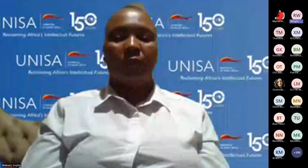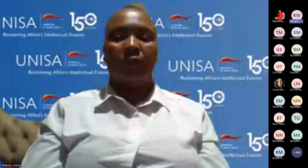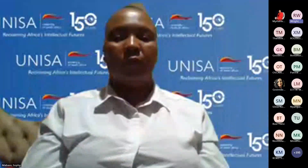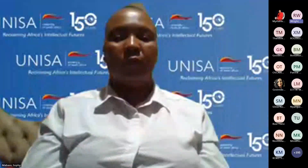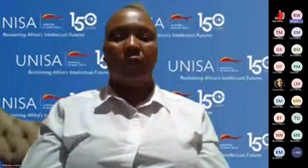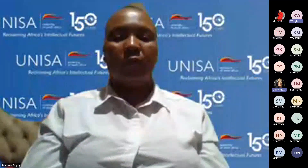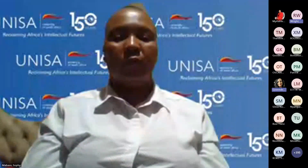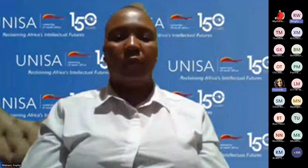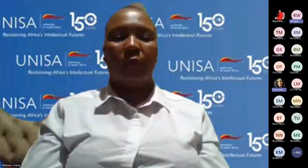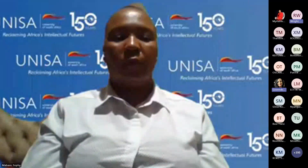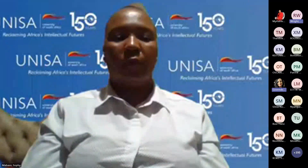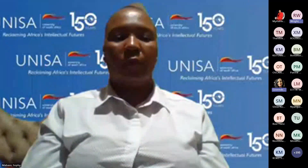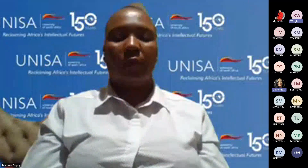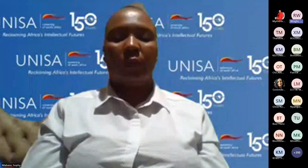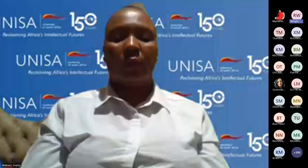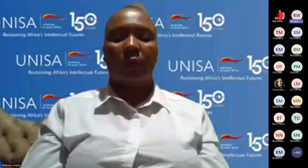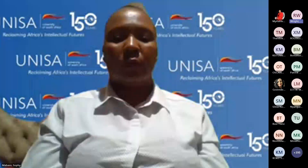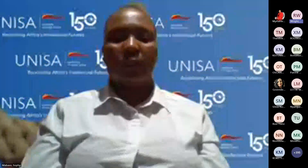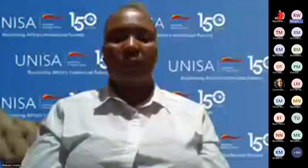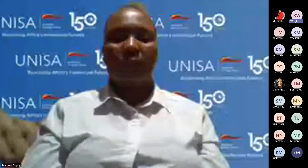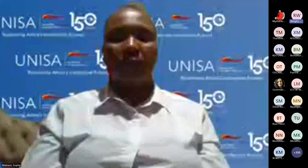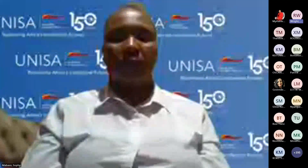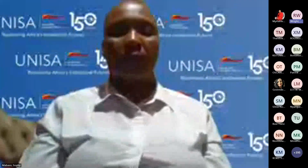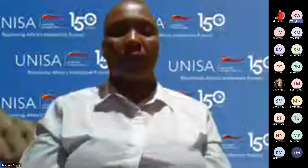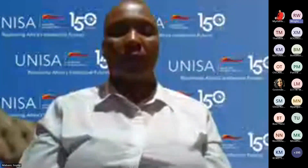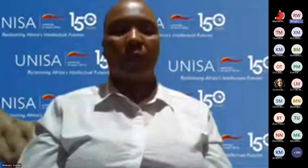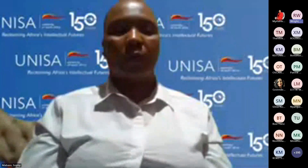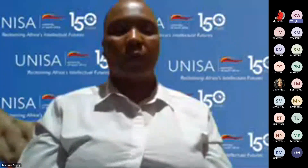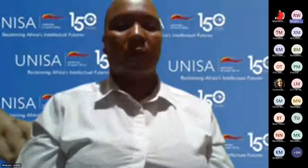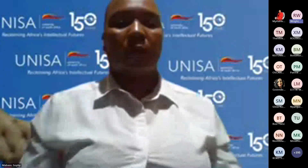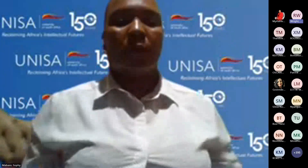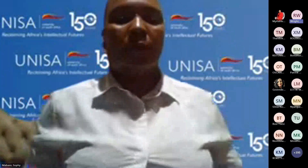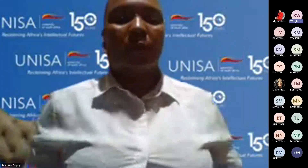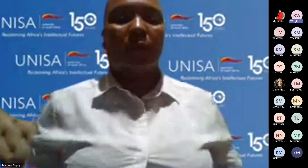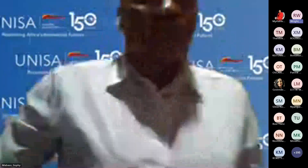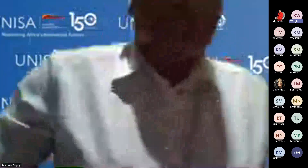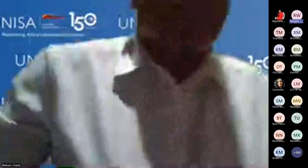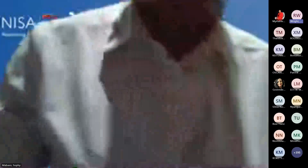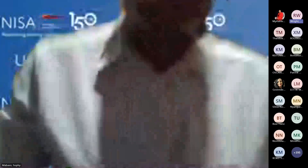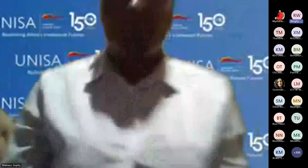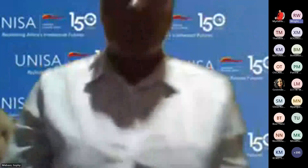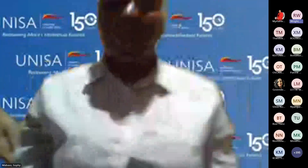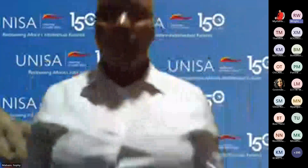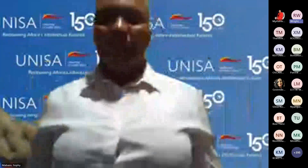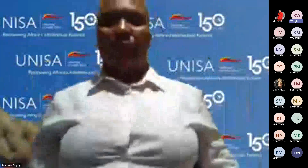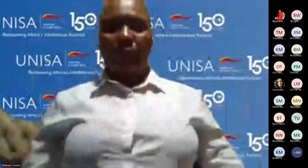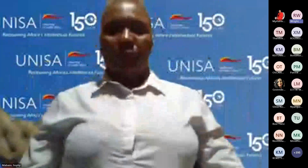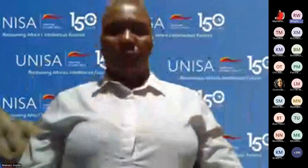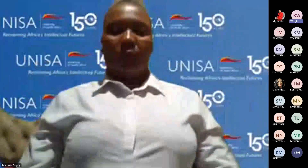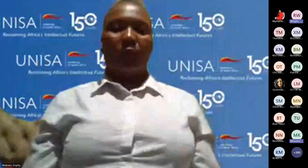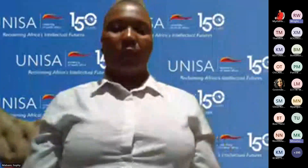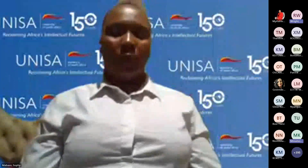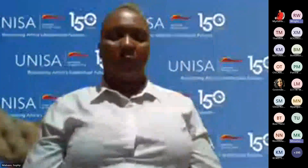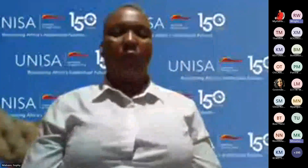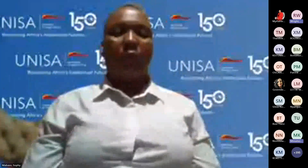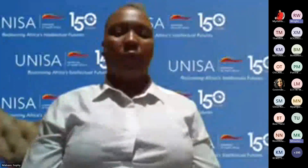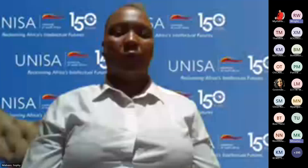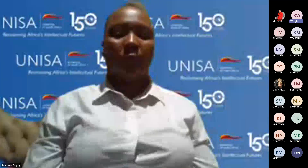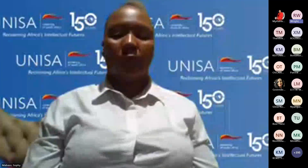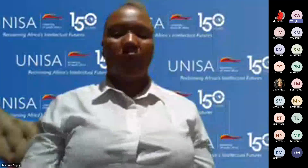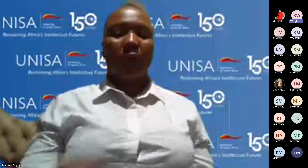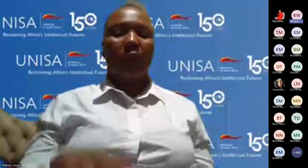can I quickly perhaps Richard? give them this the whole scenario for how the Invigilator app works? So with the Invigilator